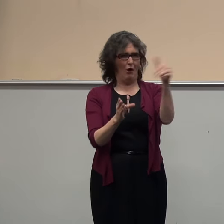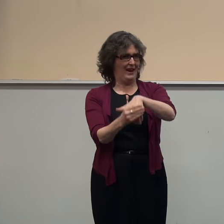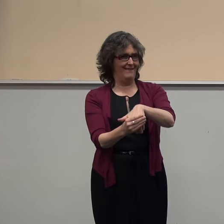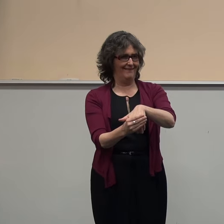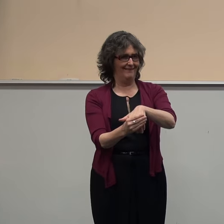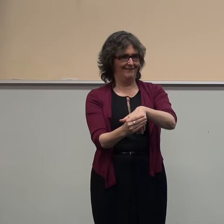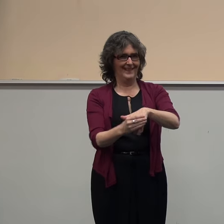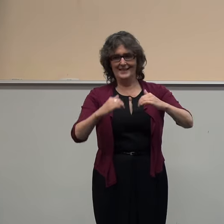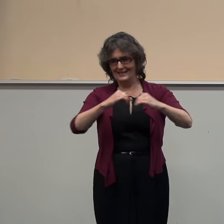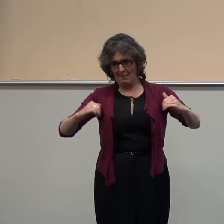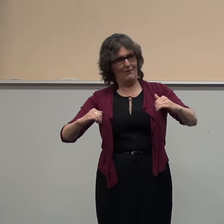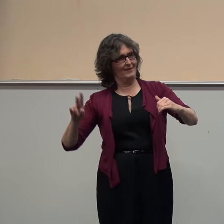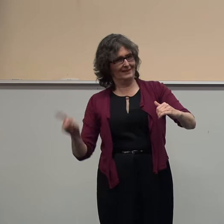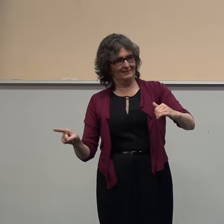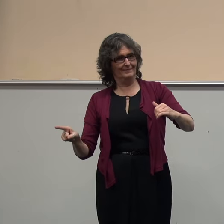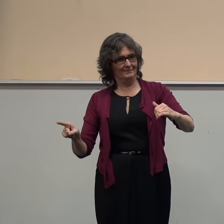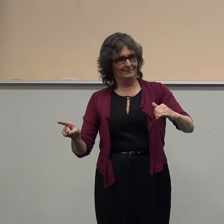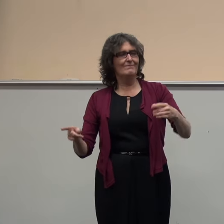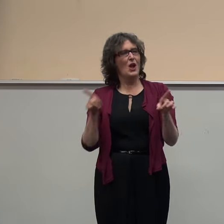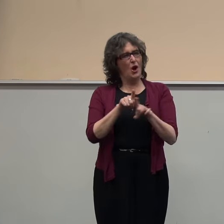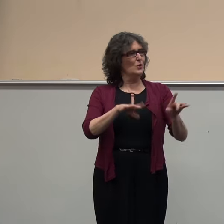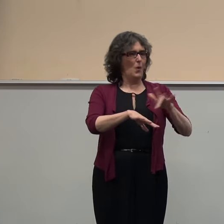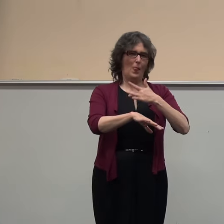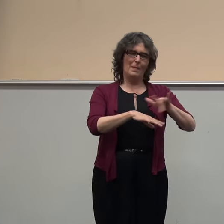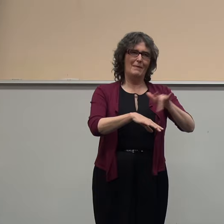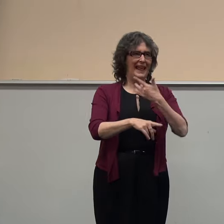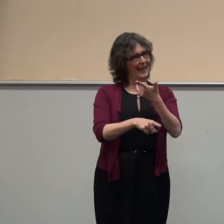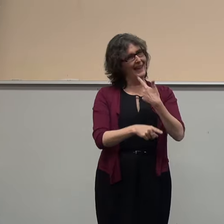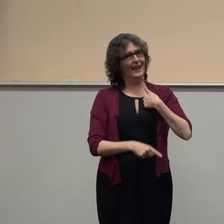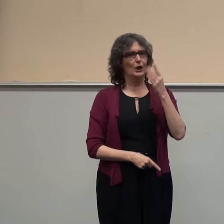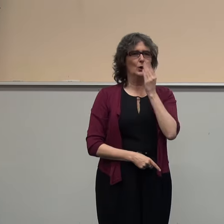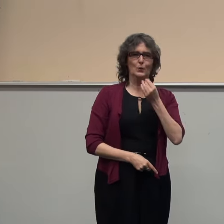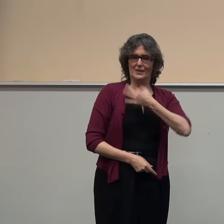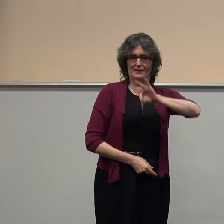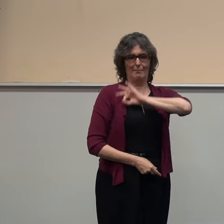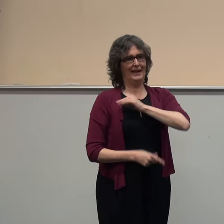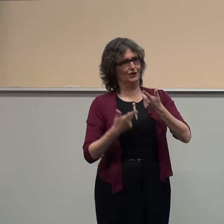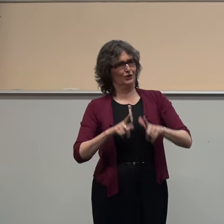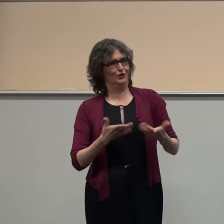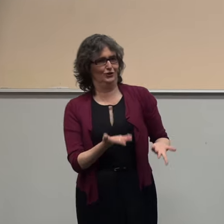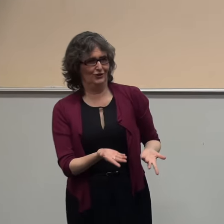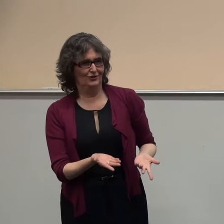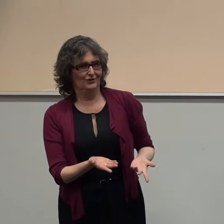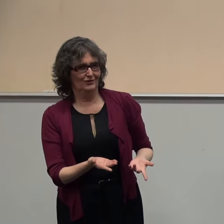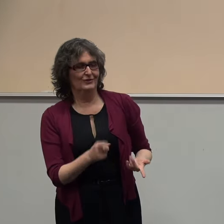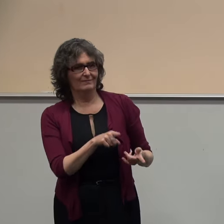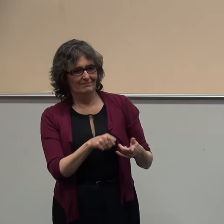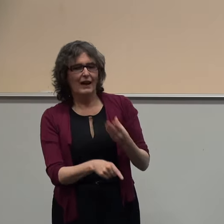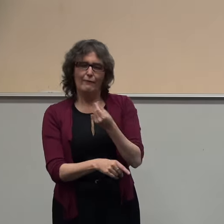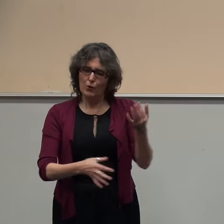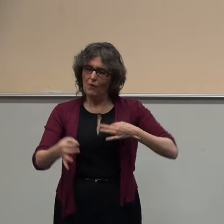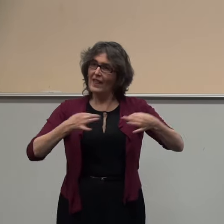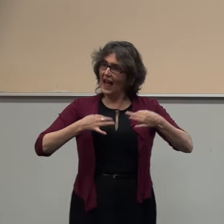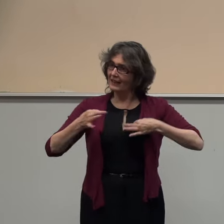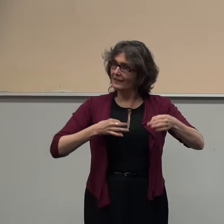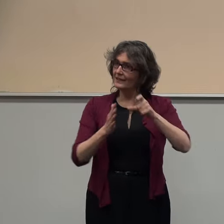And it was a Spanish play, it was a hearing language play, mostly performed by hearing speaking actors. A couple of them were disabled, and